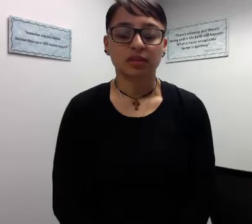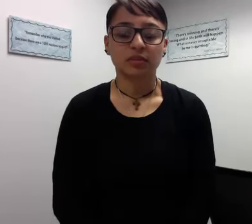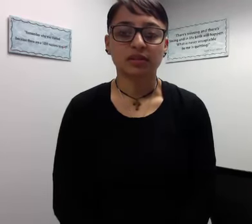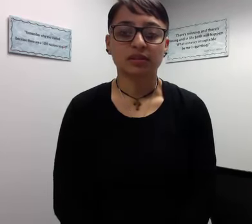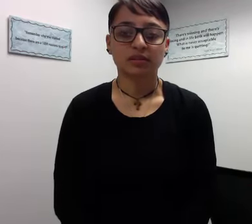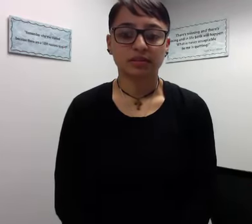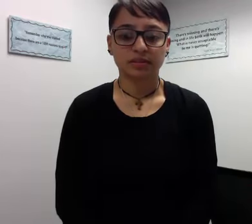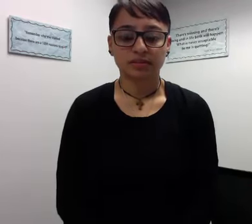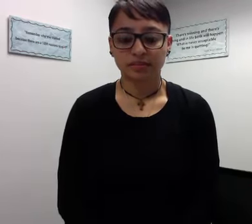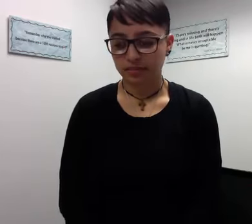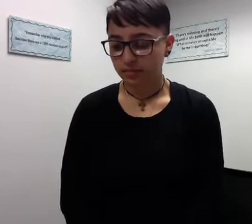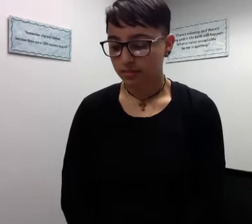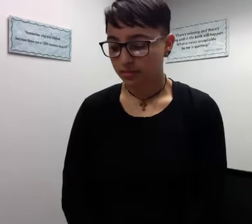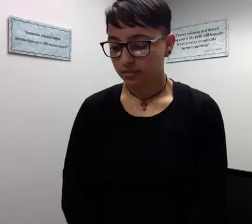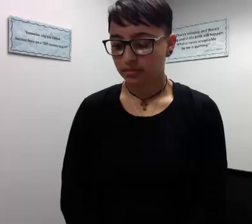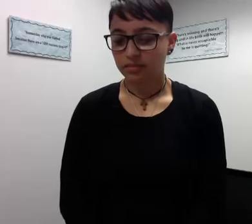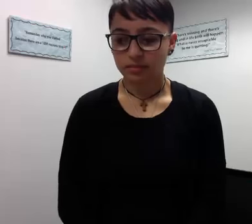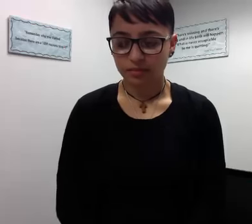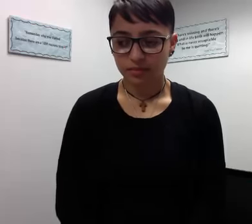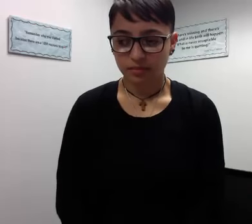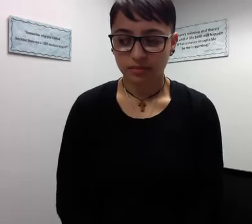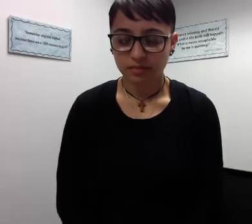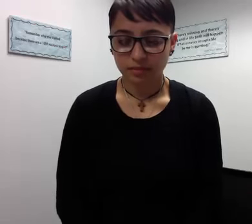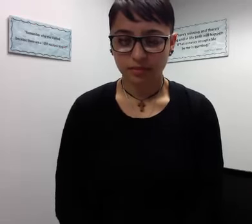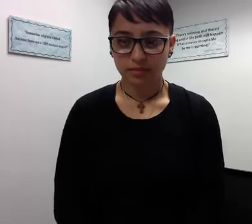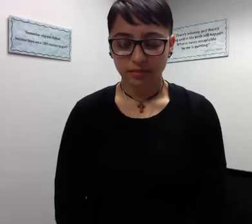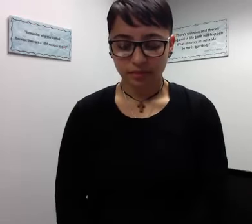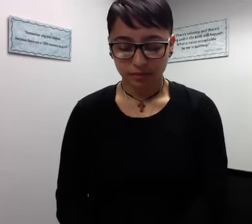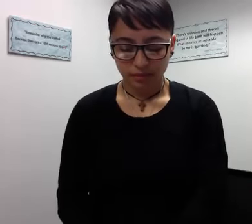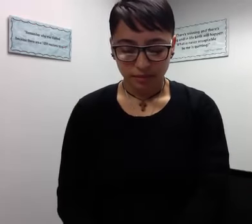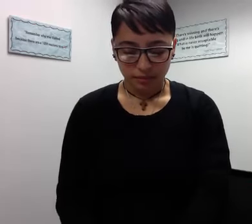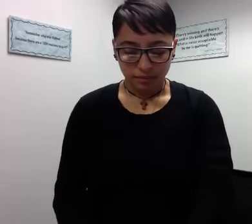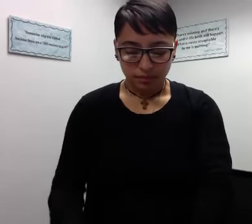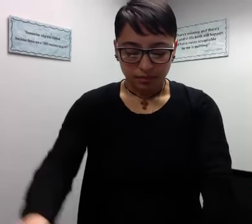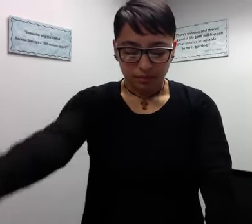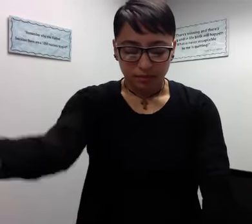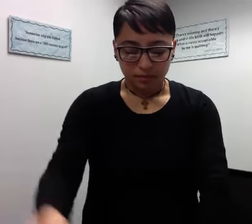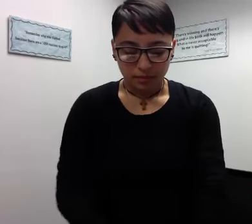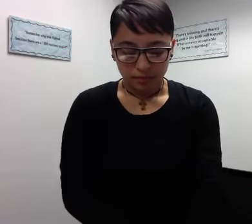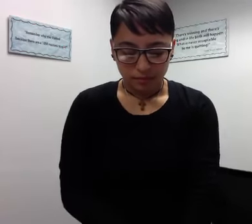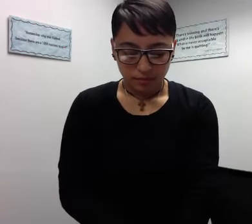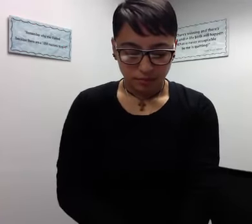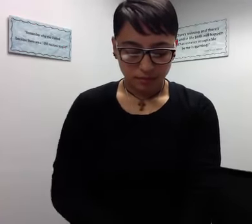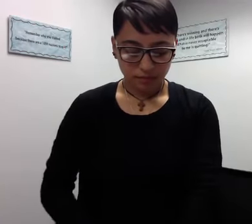process. This concludes Part 2.